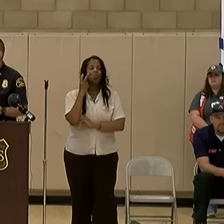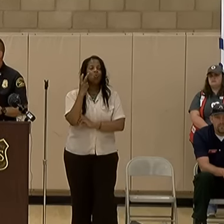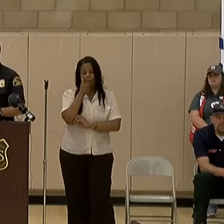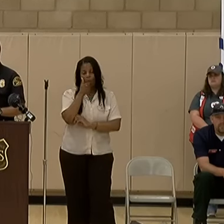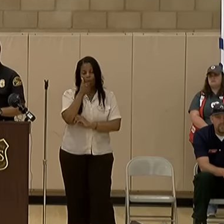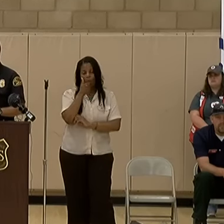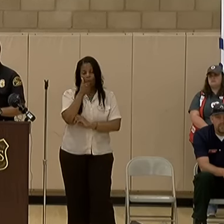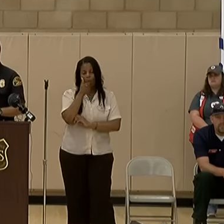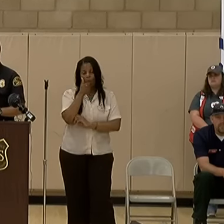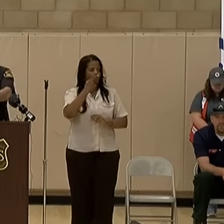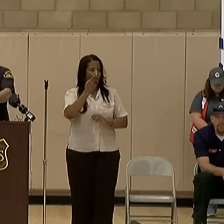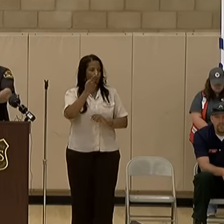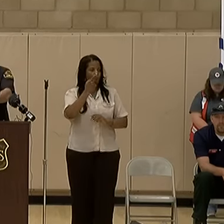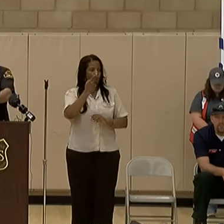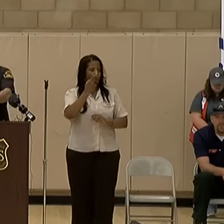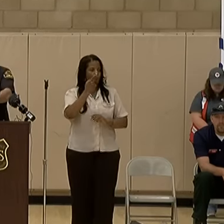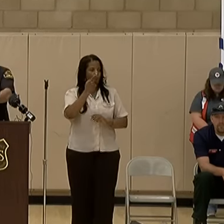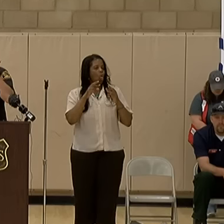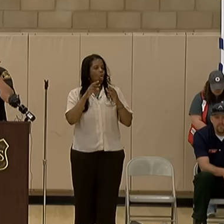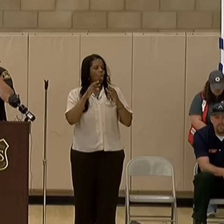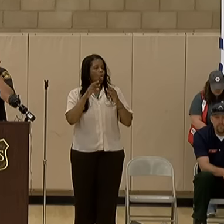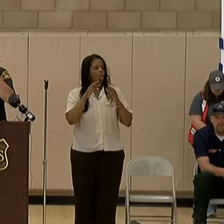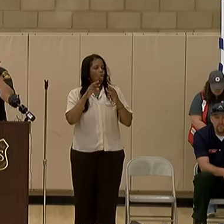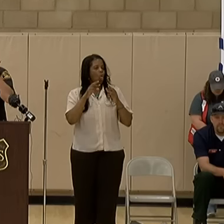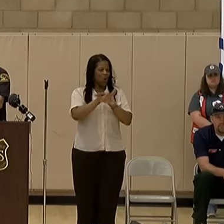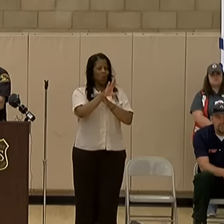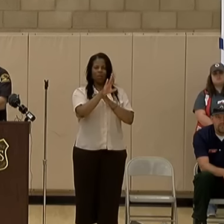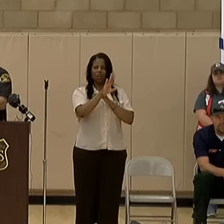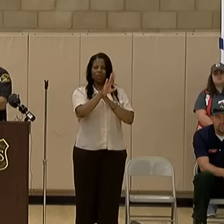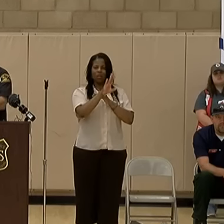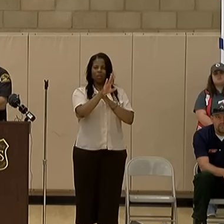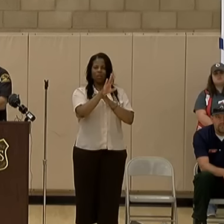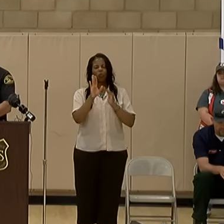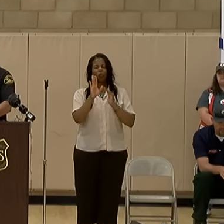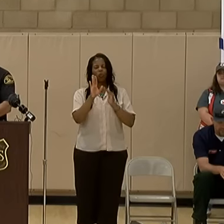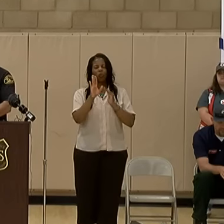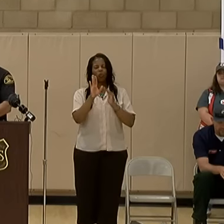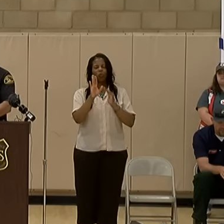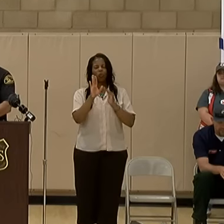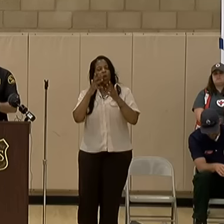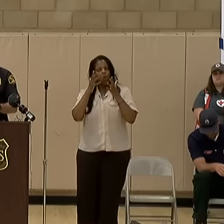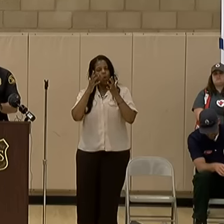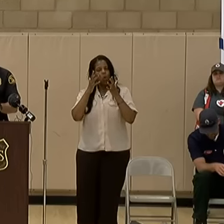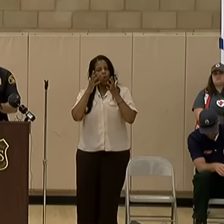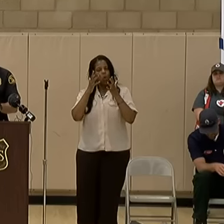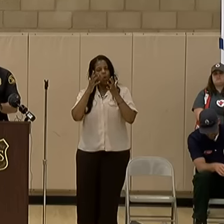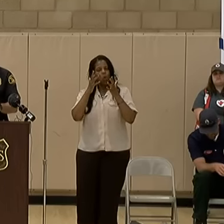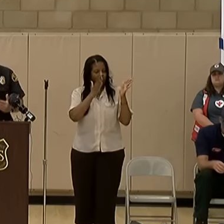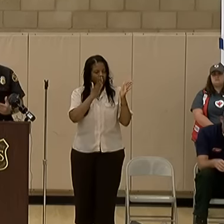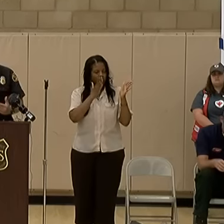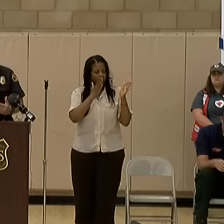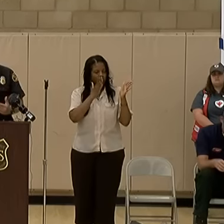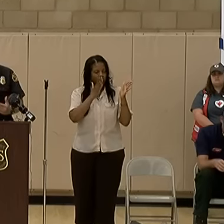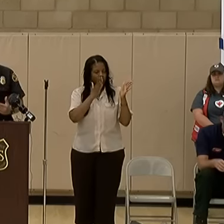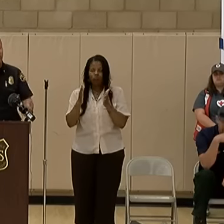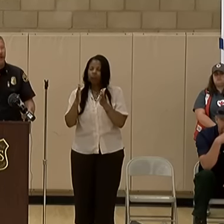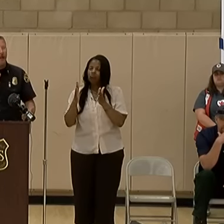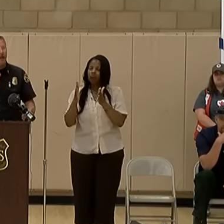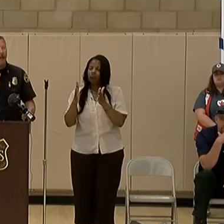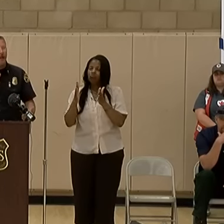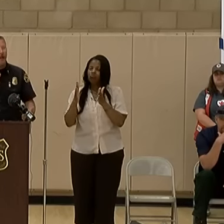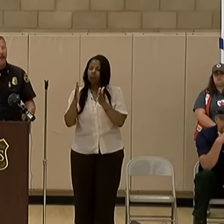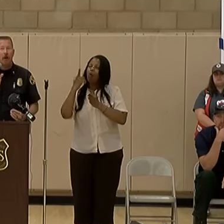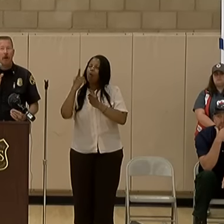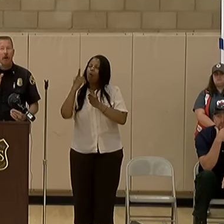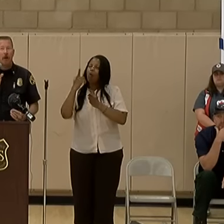roadblocks away and let you just get back in there. We want to do it in a systematic way to get you back